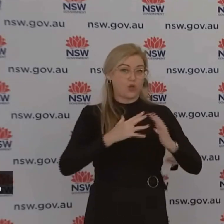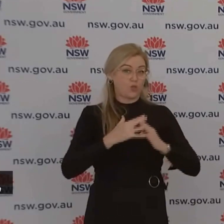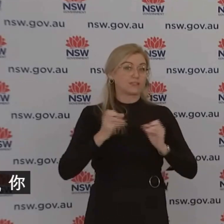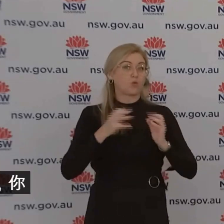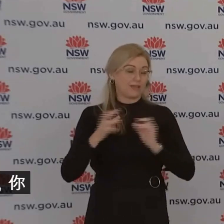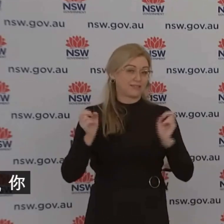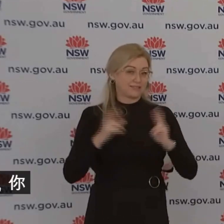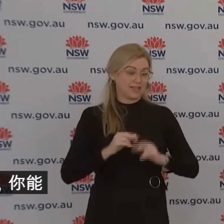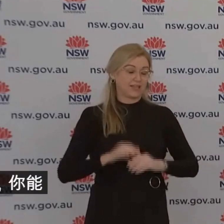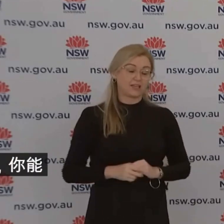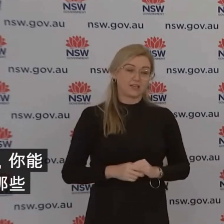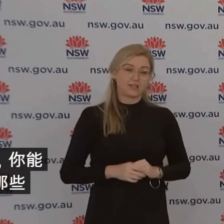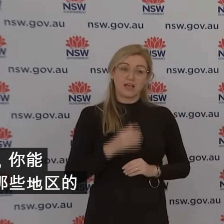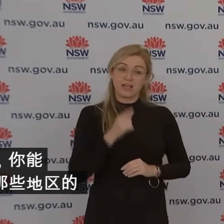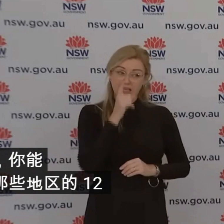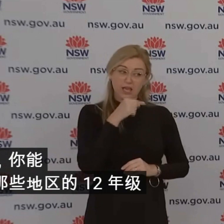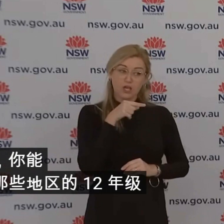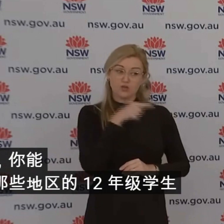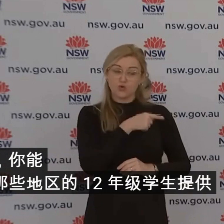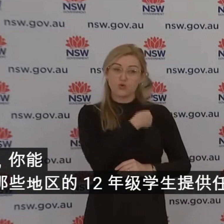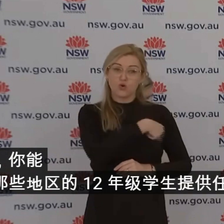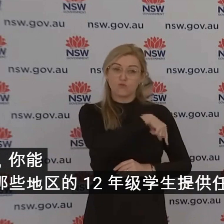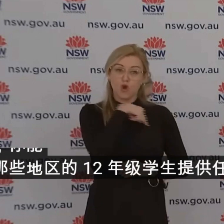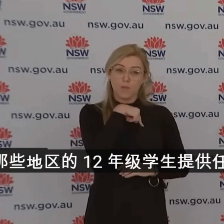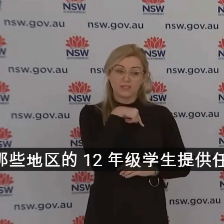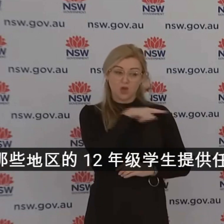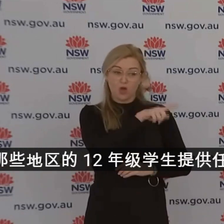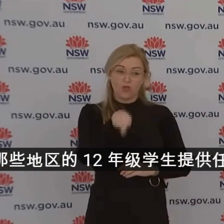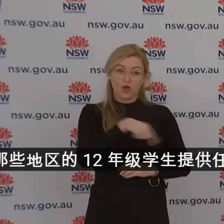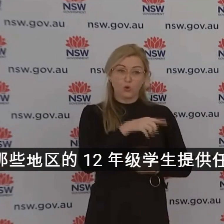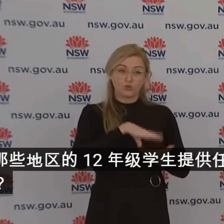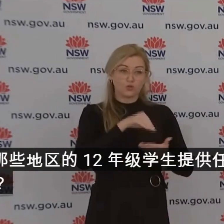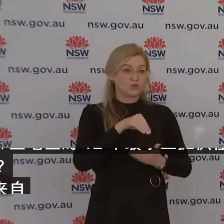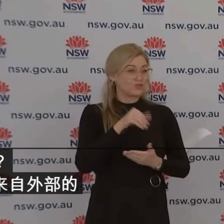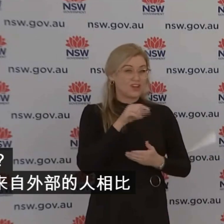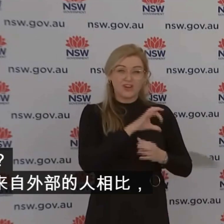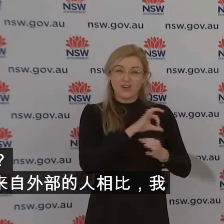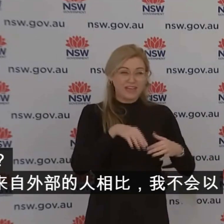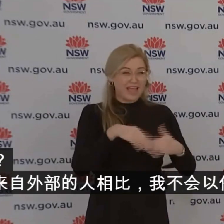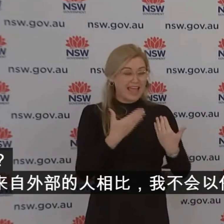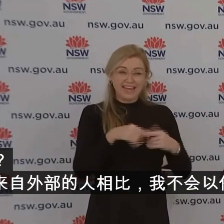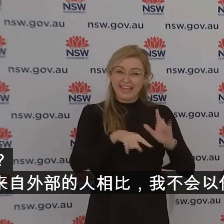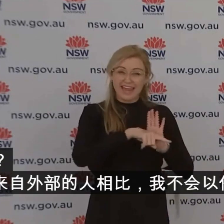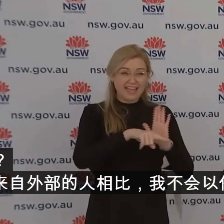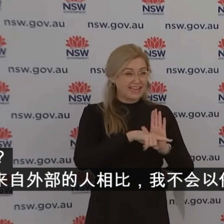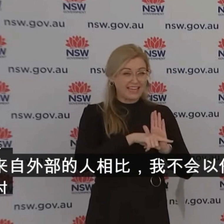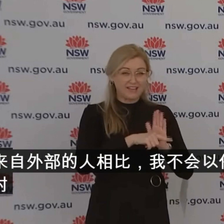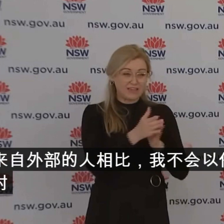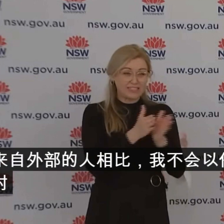provide any guarantees to Year 12 students from those areas that they're not going to be disadvantaged in any way compared to people from